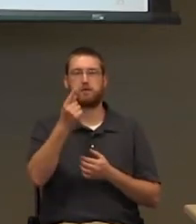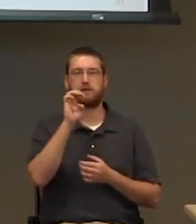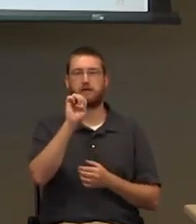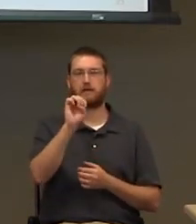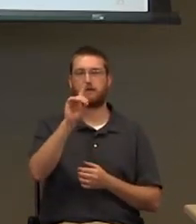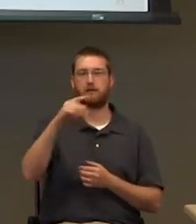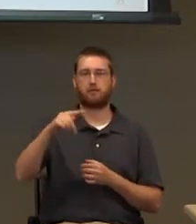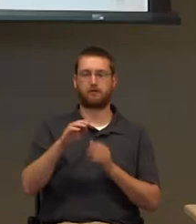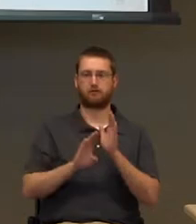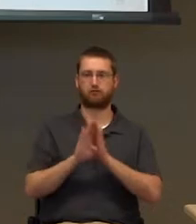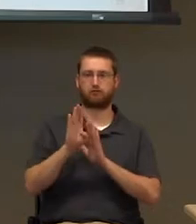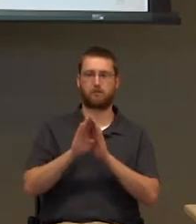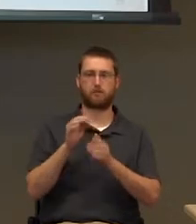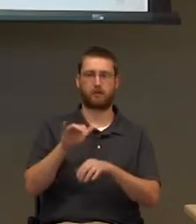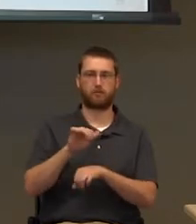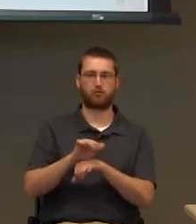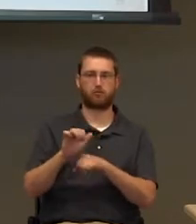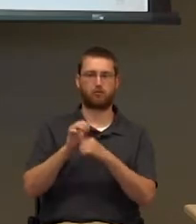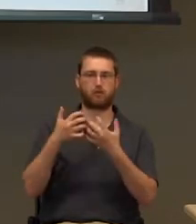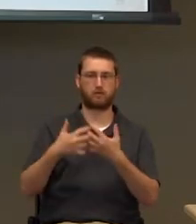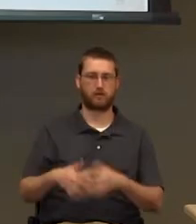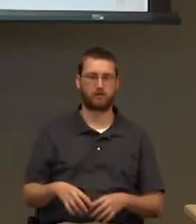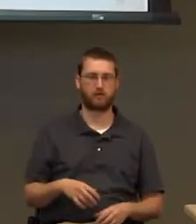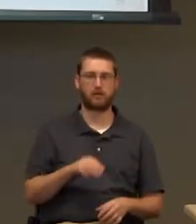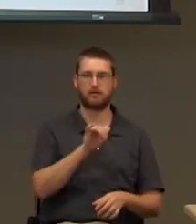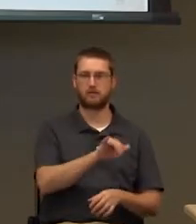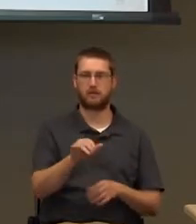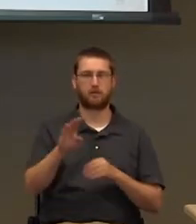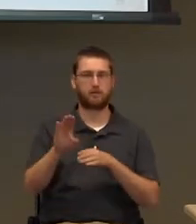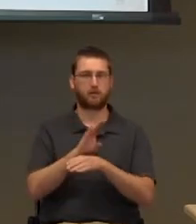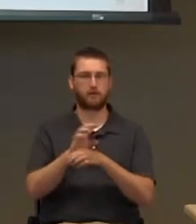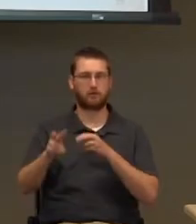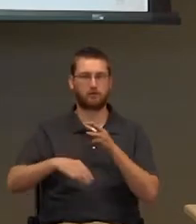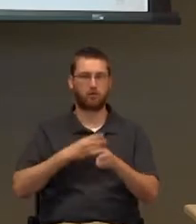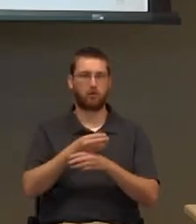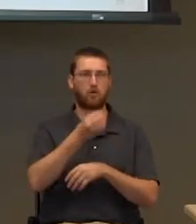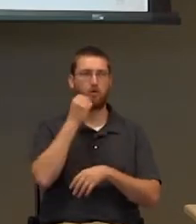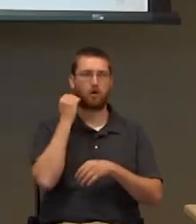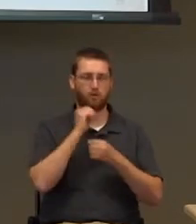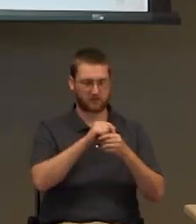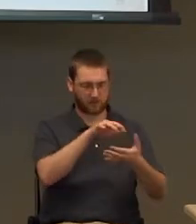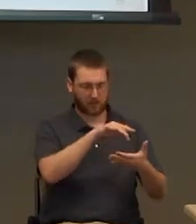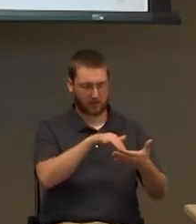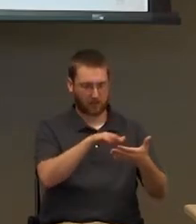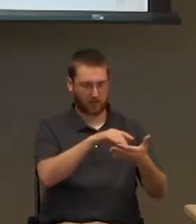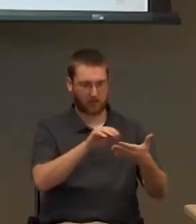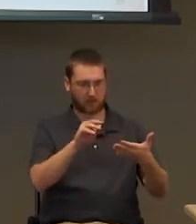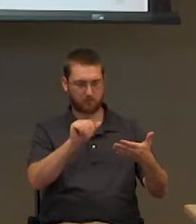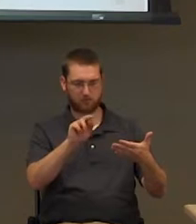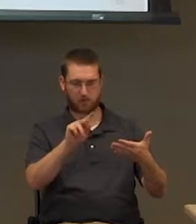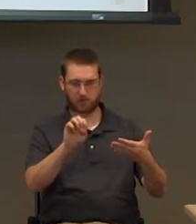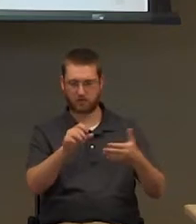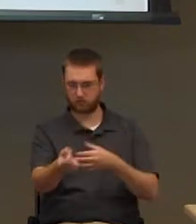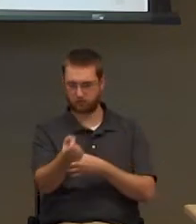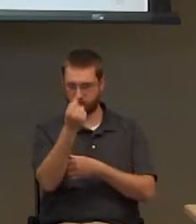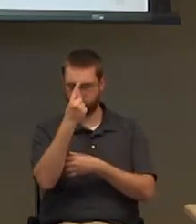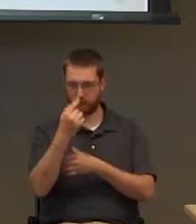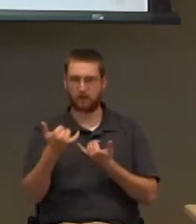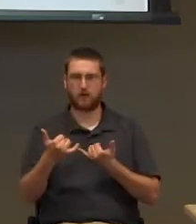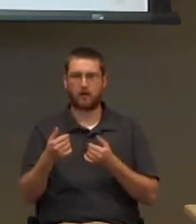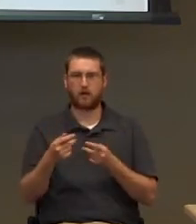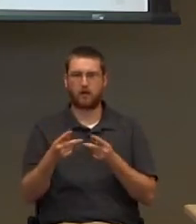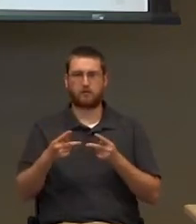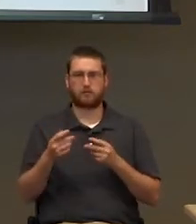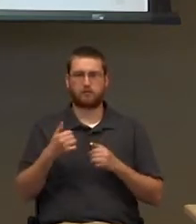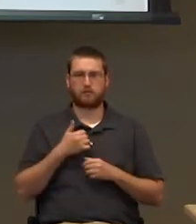you're making investments with the expectation of return. You do your homework, you make sure you understand your market, you put yourself in a position to